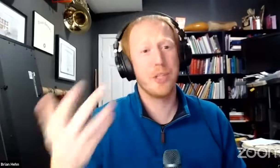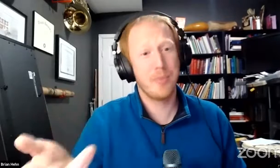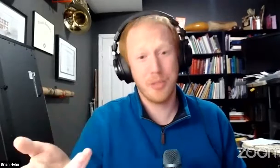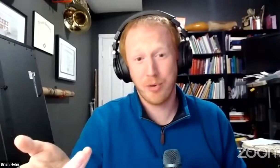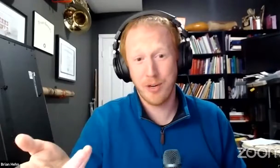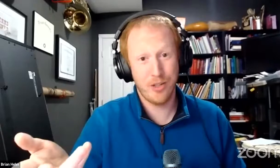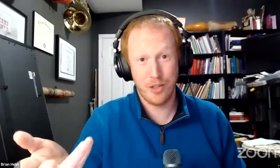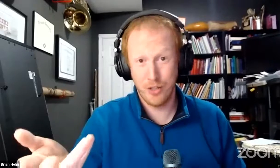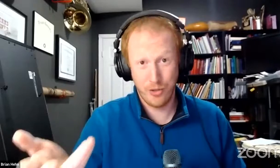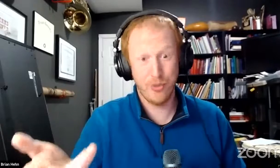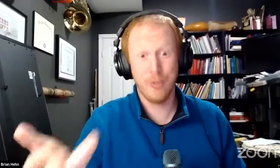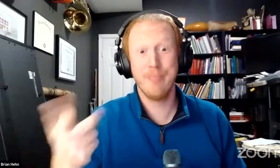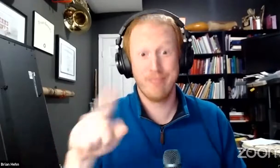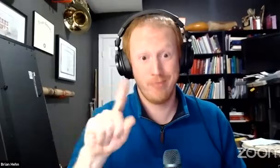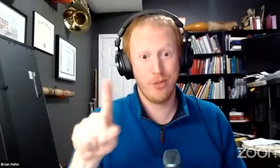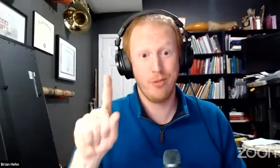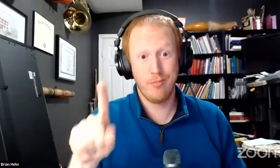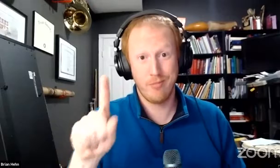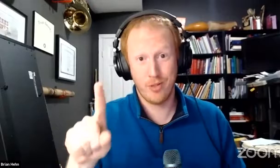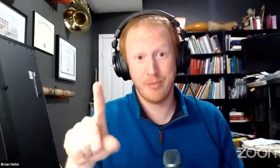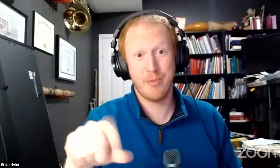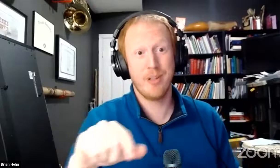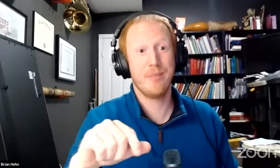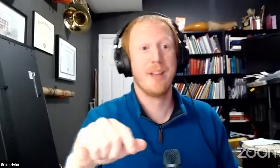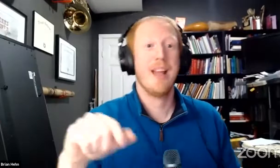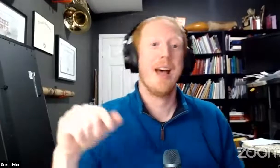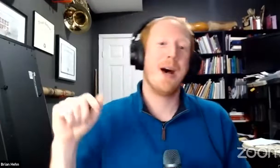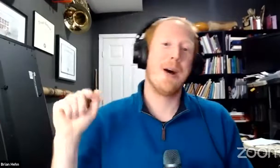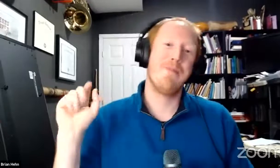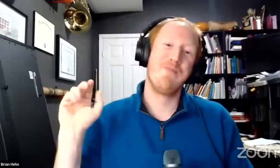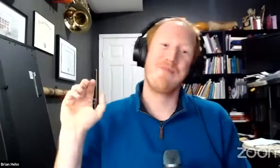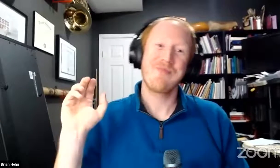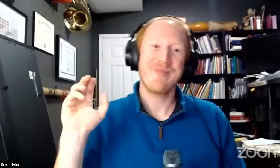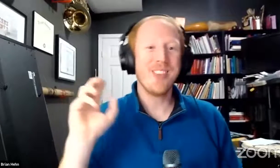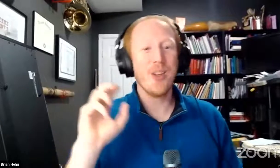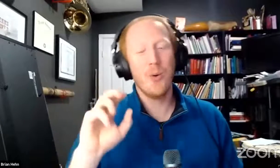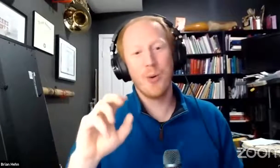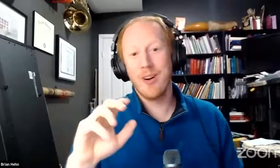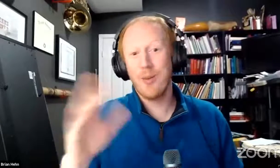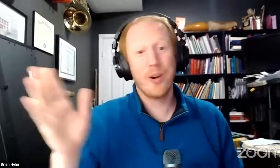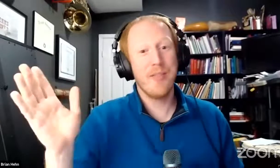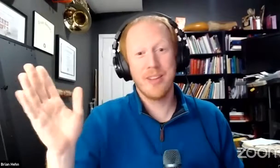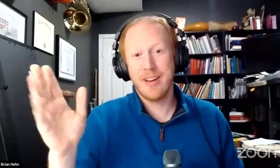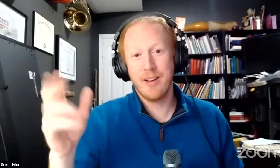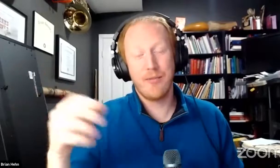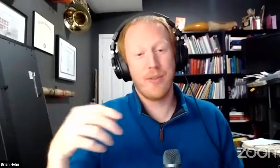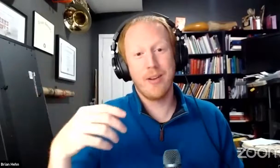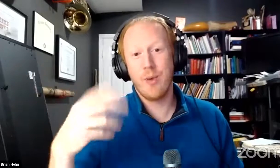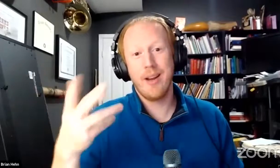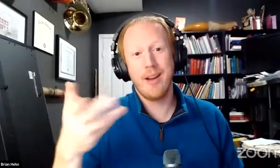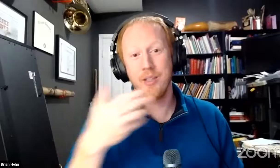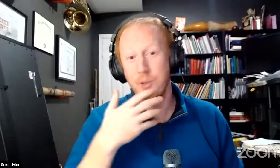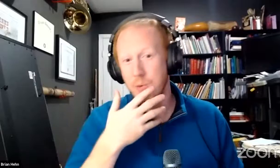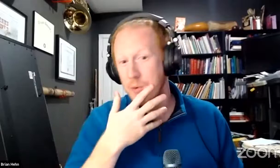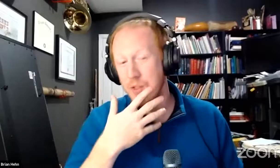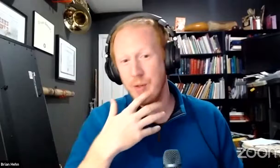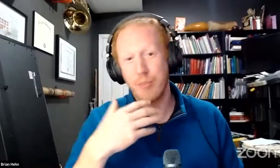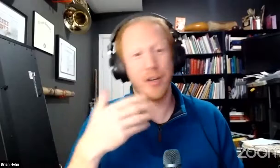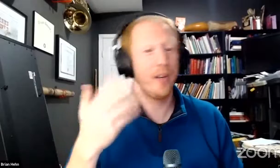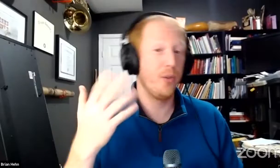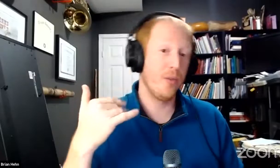well. Virus repel, do not rebel. Stay where you dwell, home or hotel. Gatherings farewell, crowds